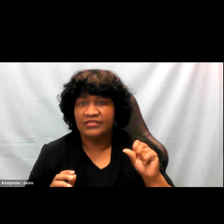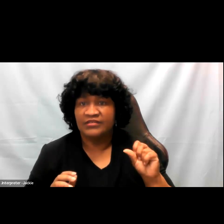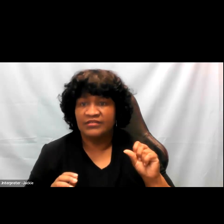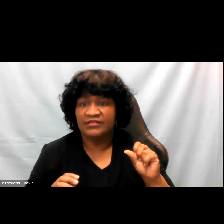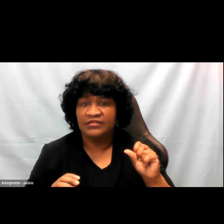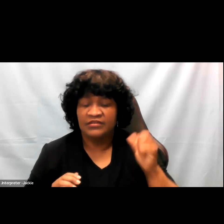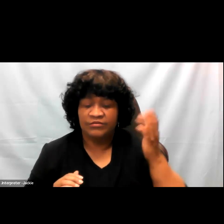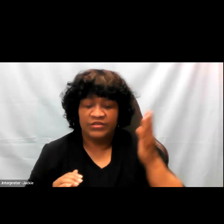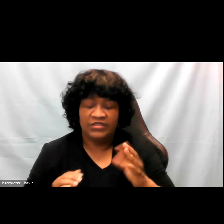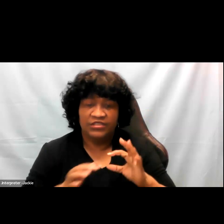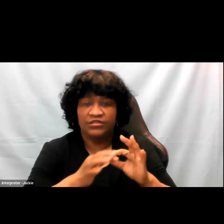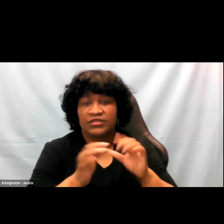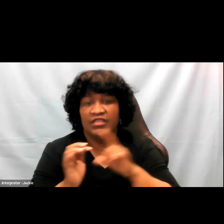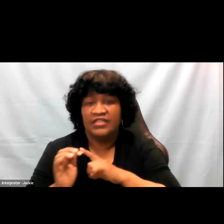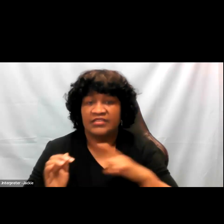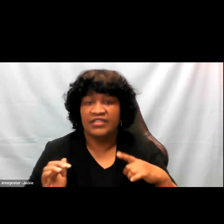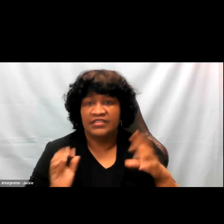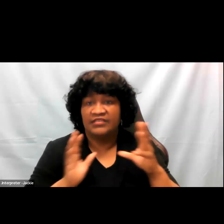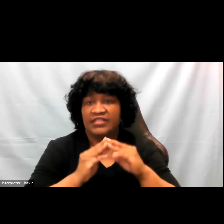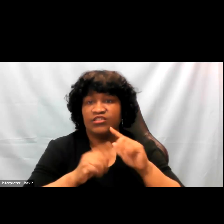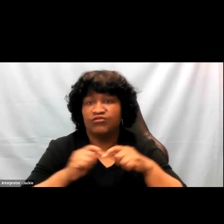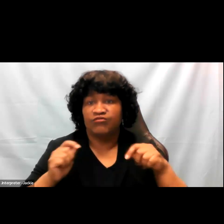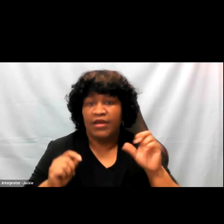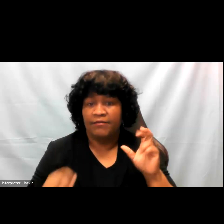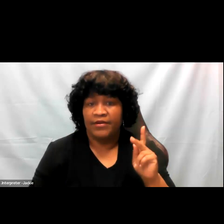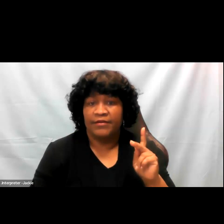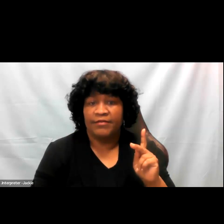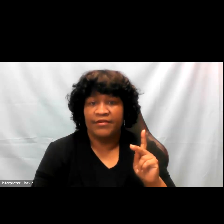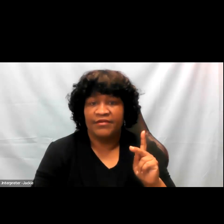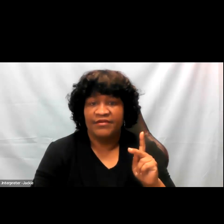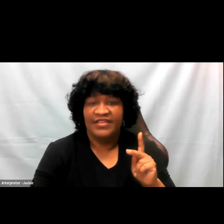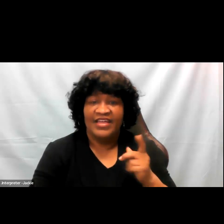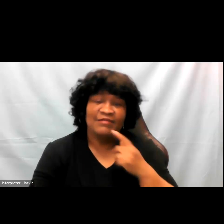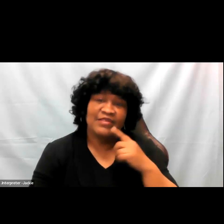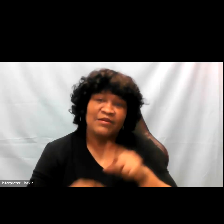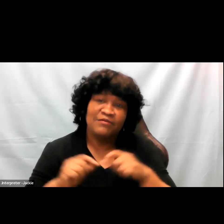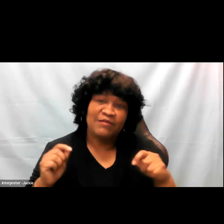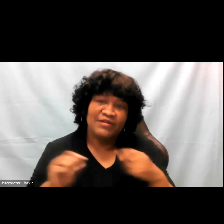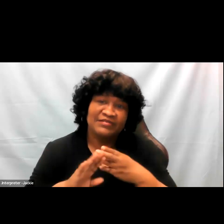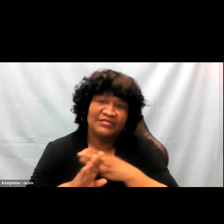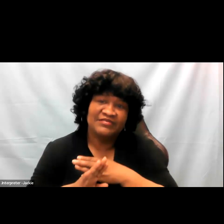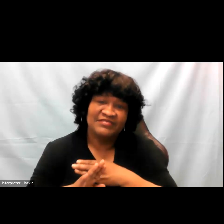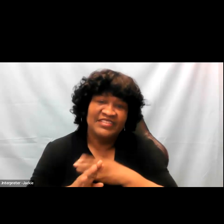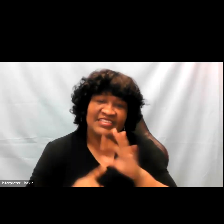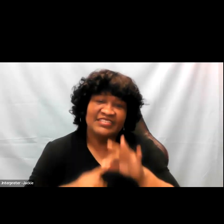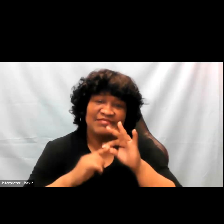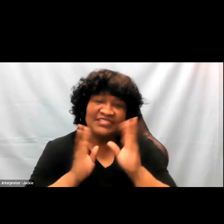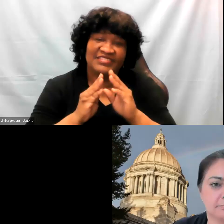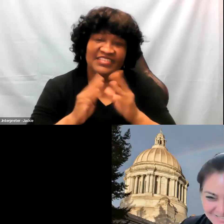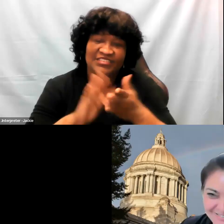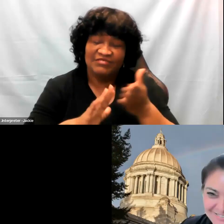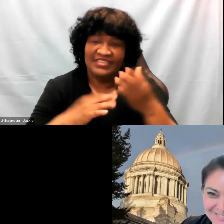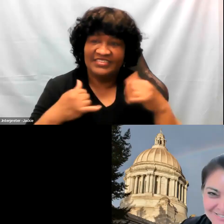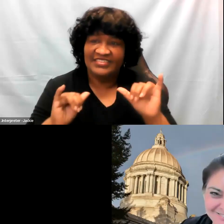the legislation session wrap up, which maybe saying wrap up's premature now that we have a special session running,